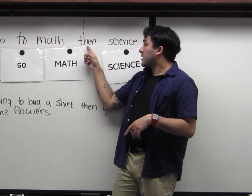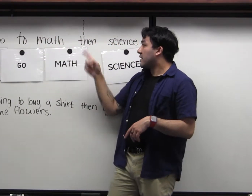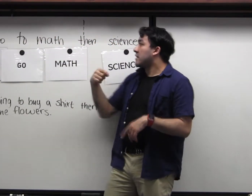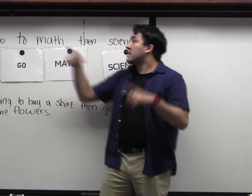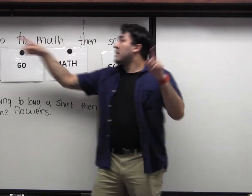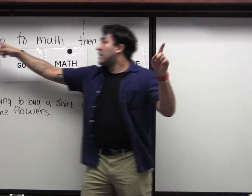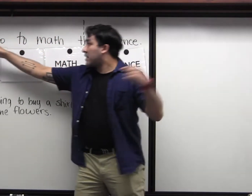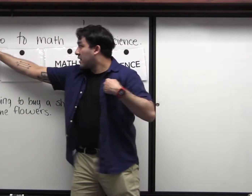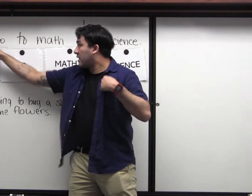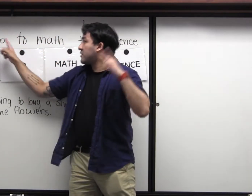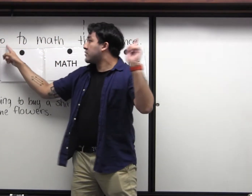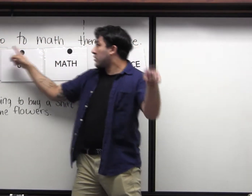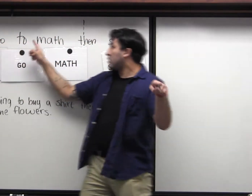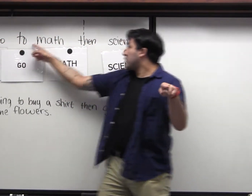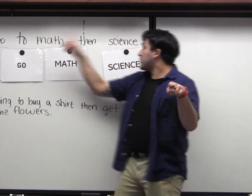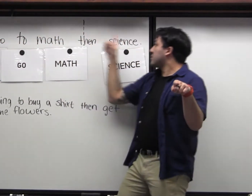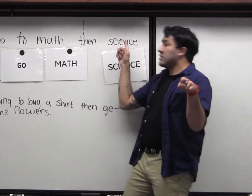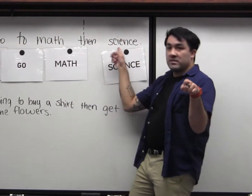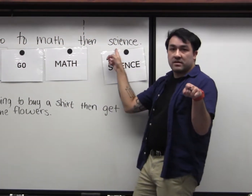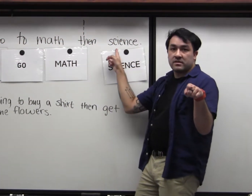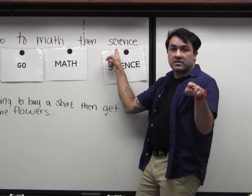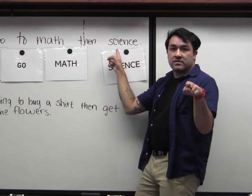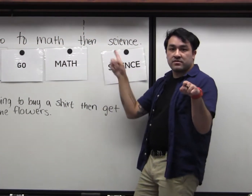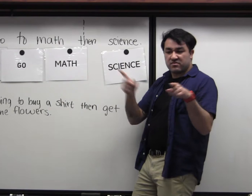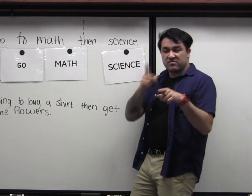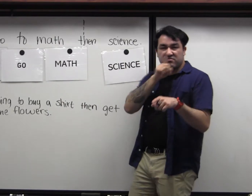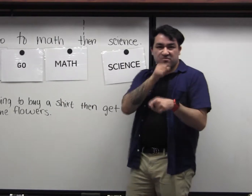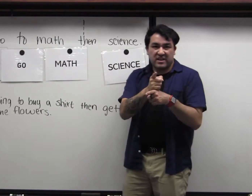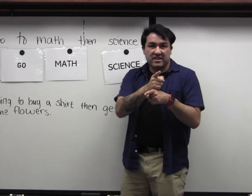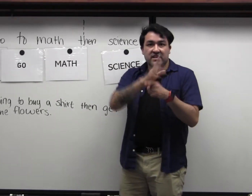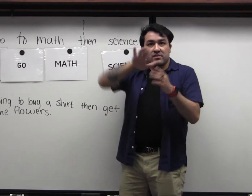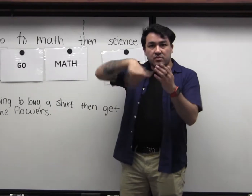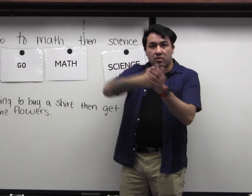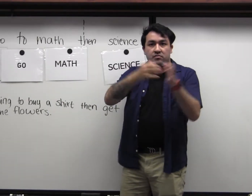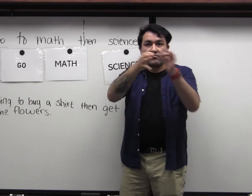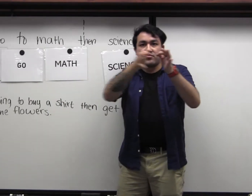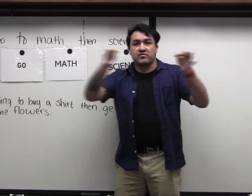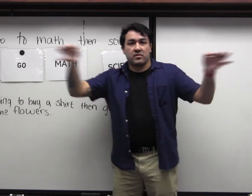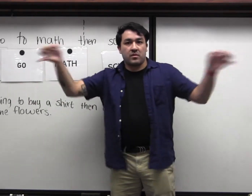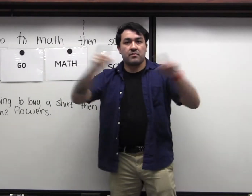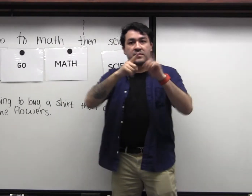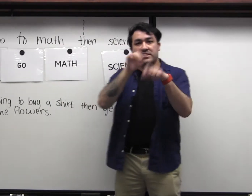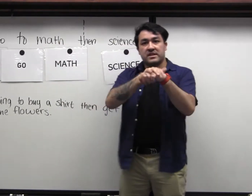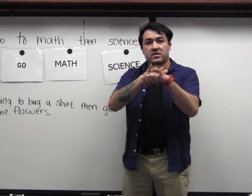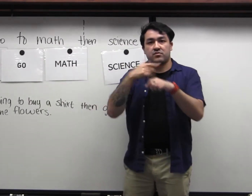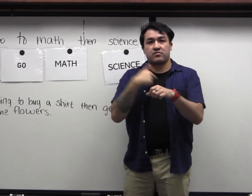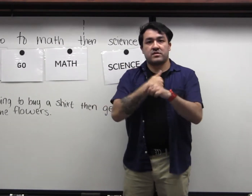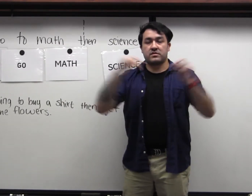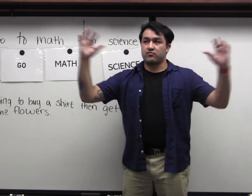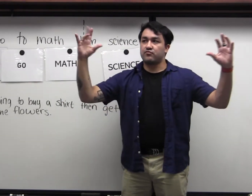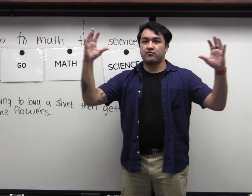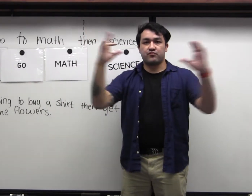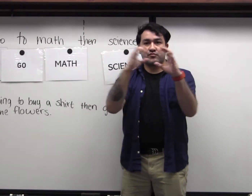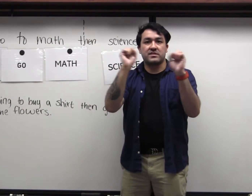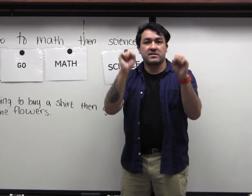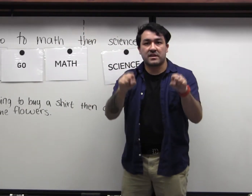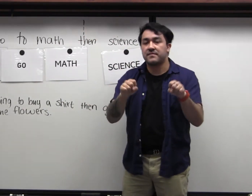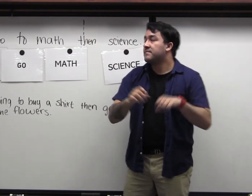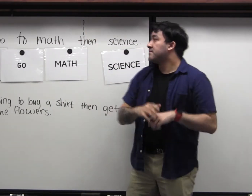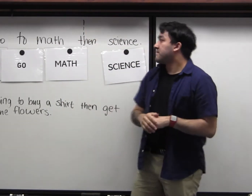sentence from just that word science. So I go to math, then I go to science, right? It's really want in English we could condense it,